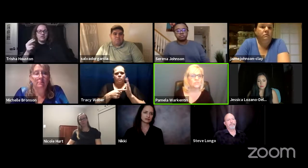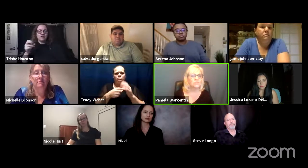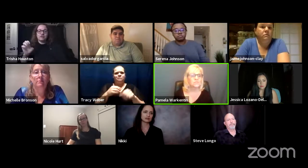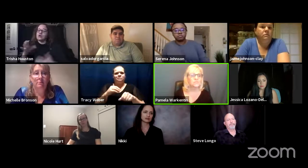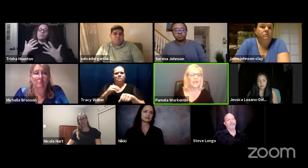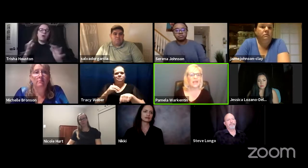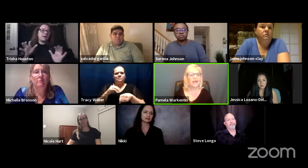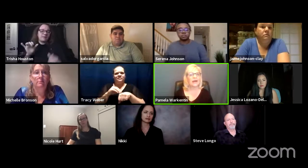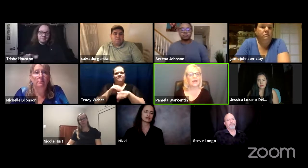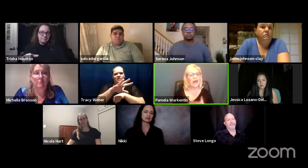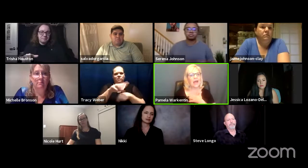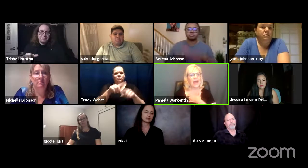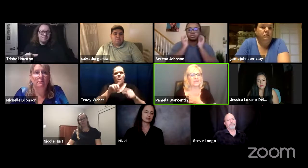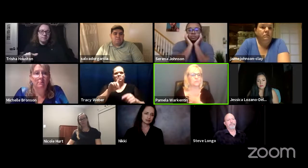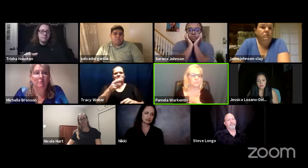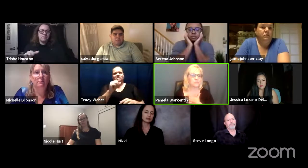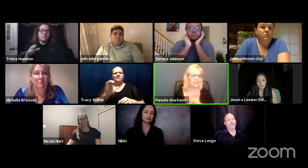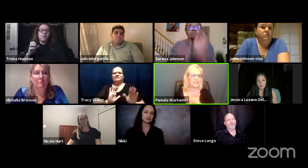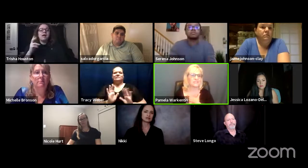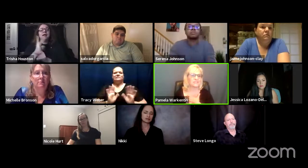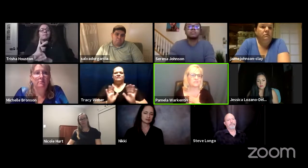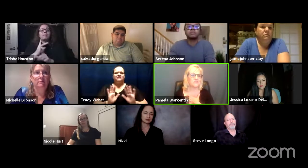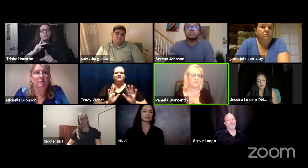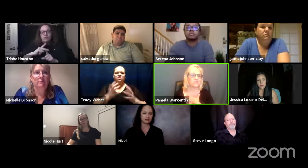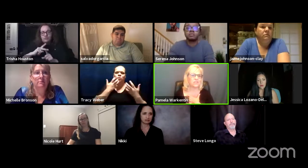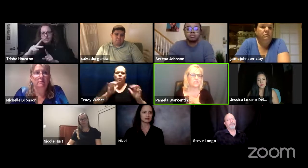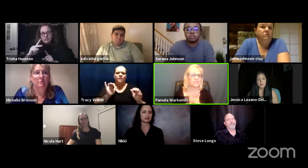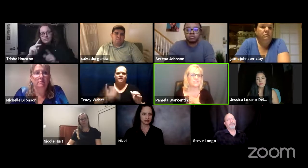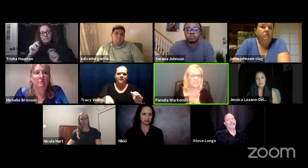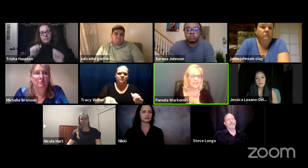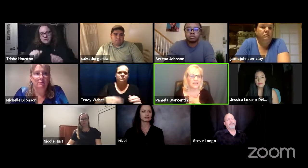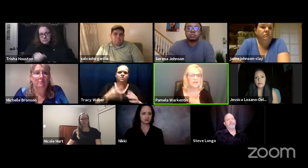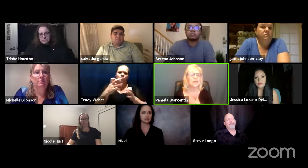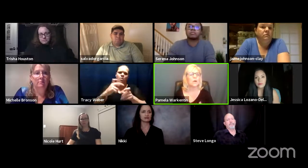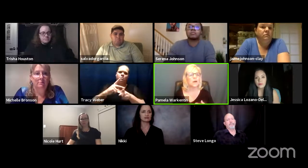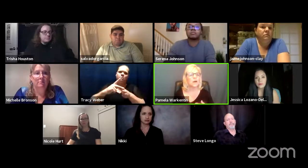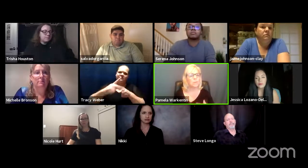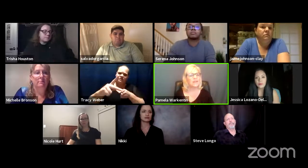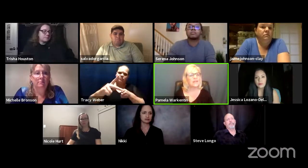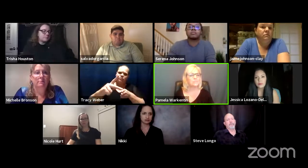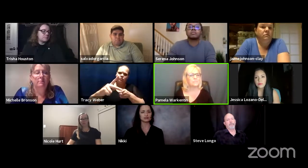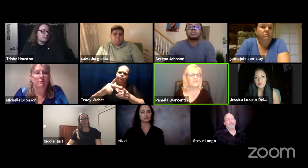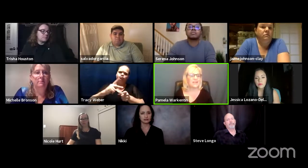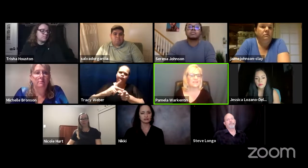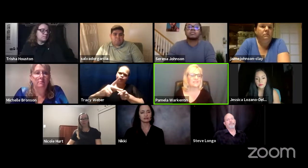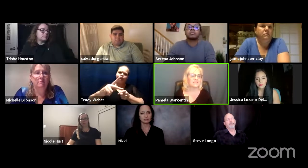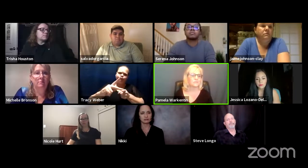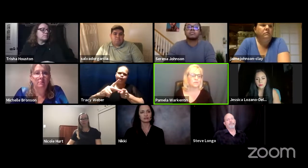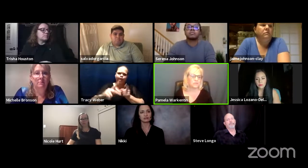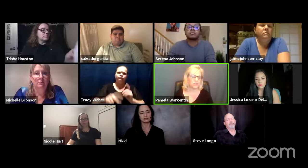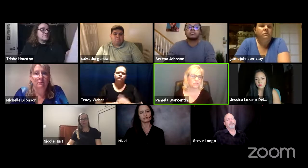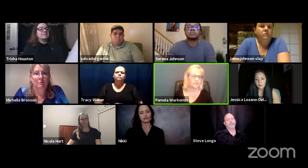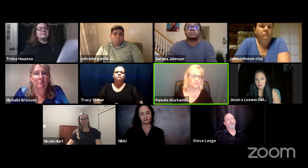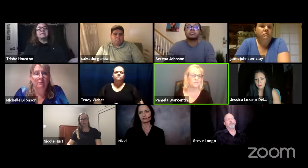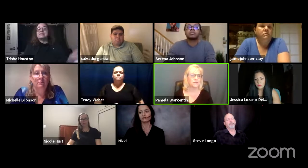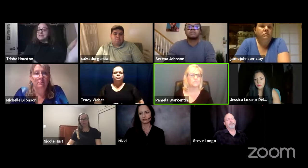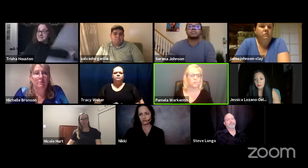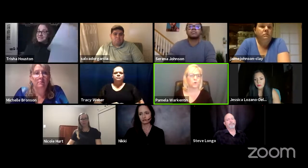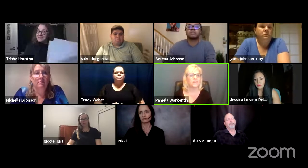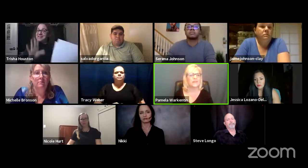roles as representatives of DHHSC, we need to maintain a sense of professionalism. Therefore, we need to